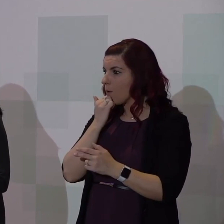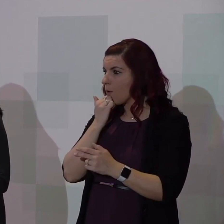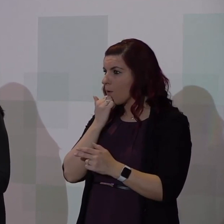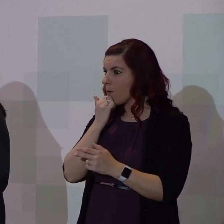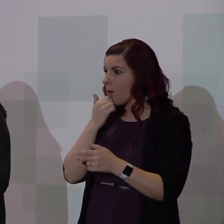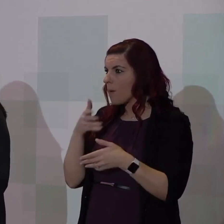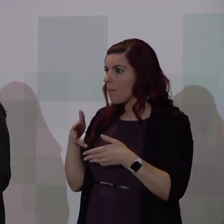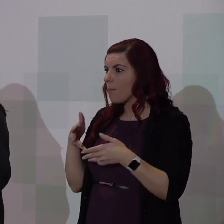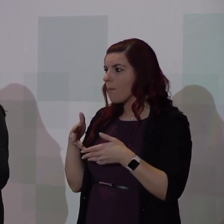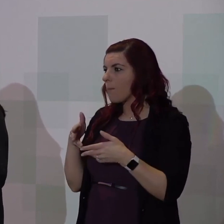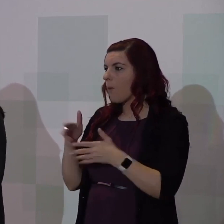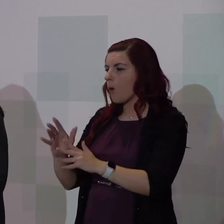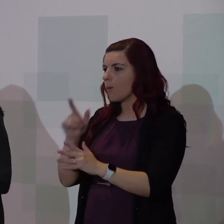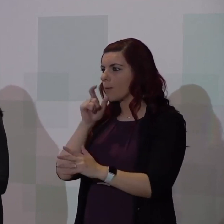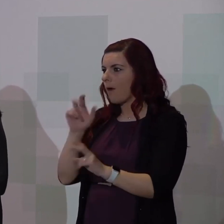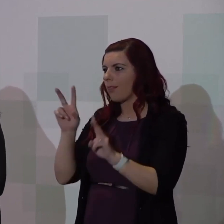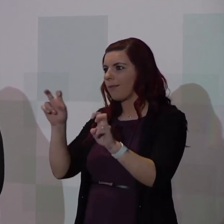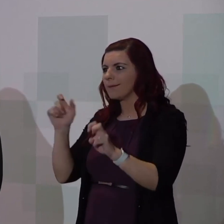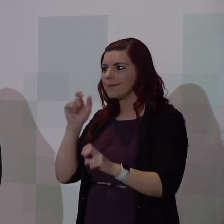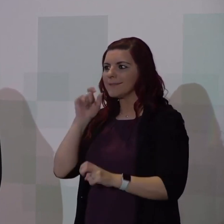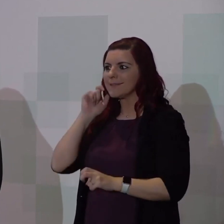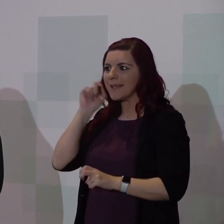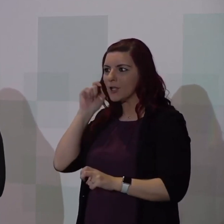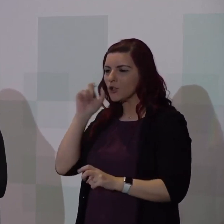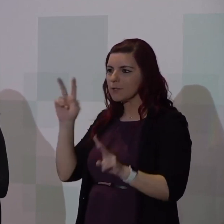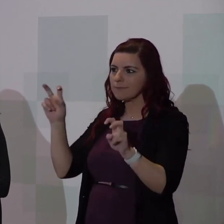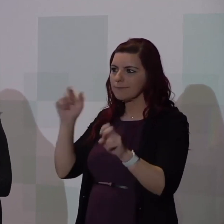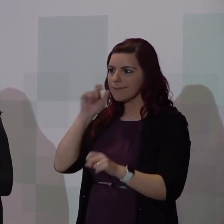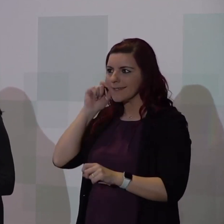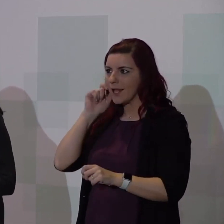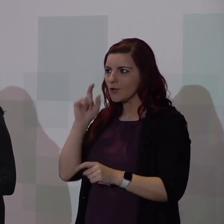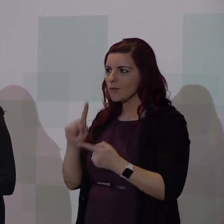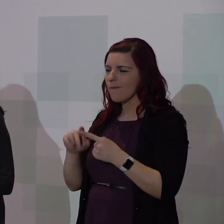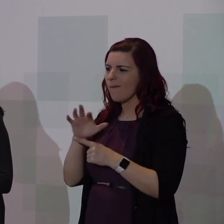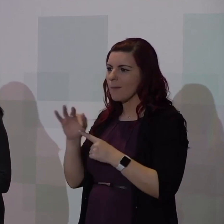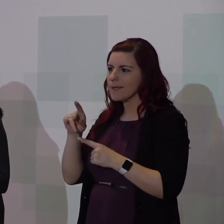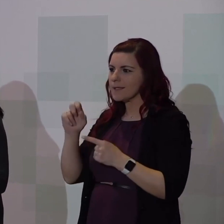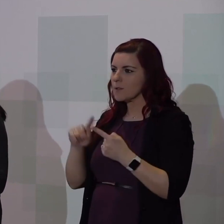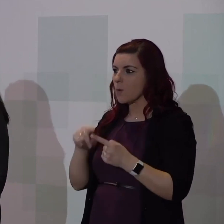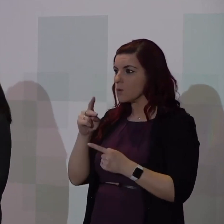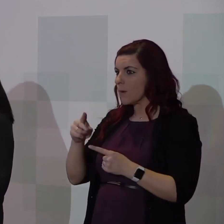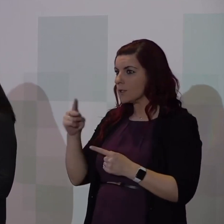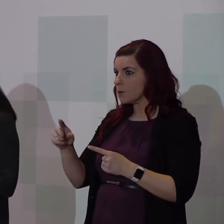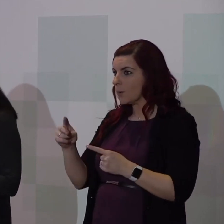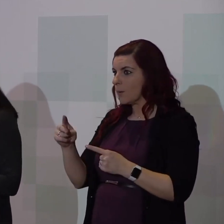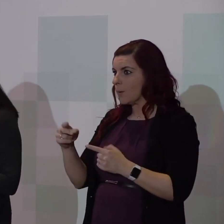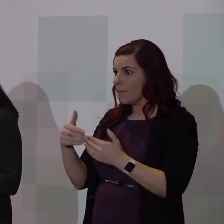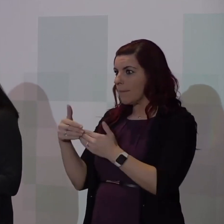born to what were called, I suppose, teenagers, to use that term in the census data. 22 of them were under